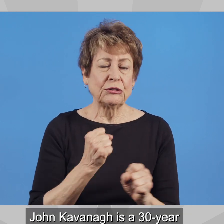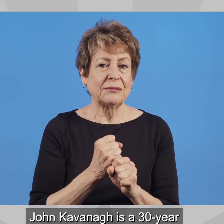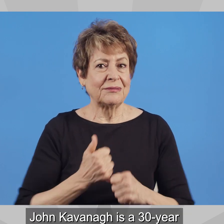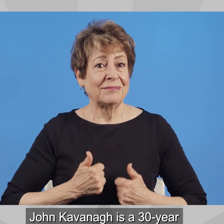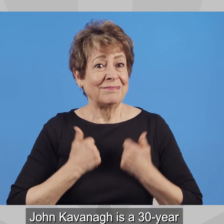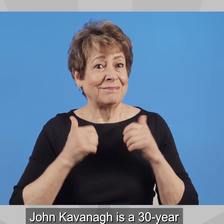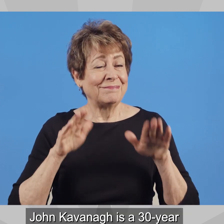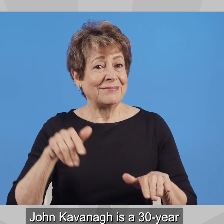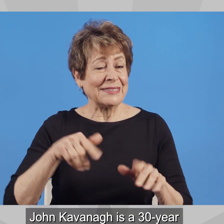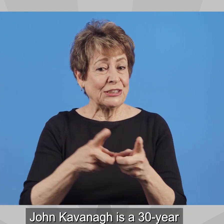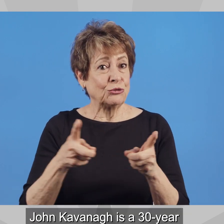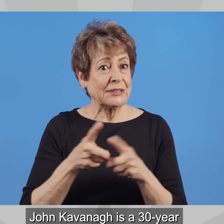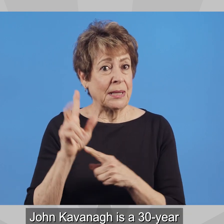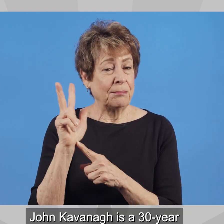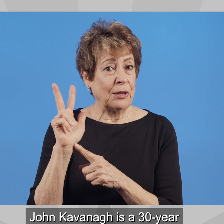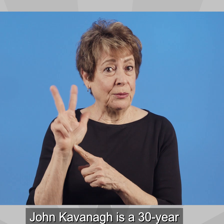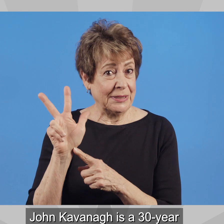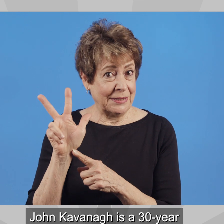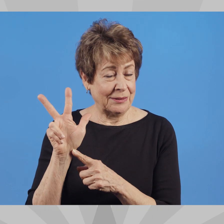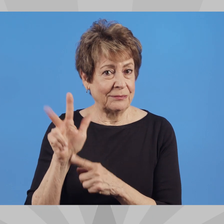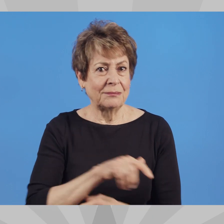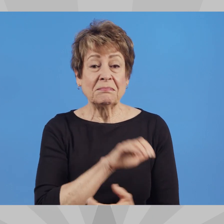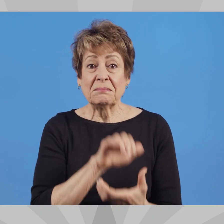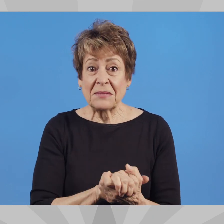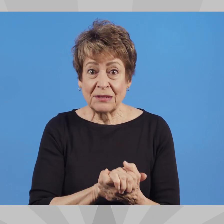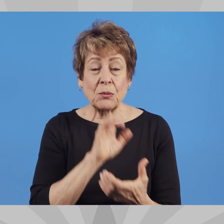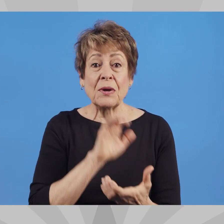John Kavanagh is a 30-year resident of District 3.